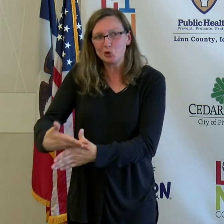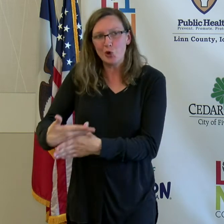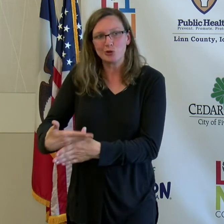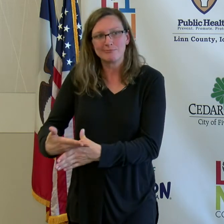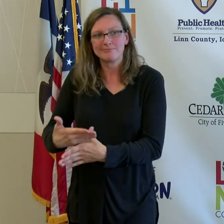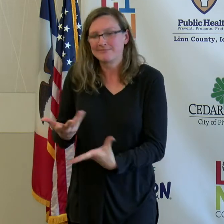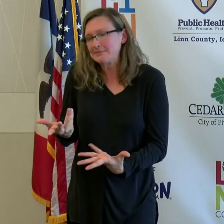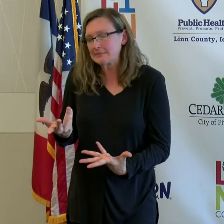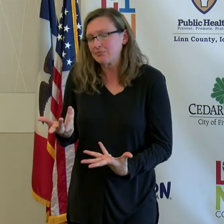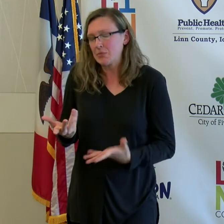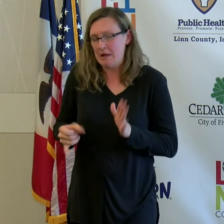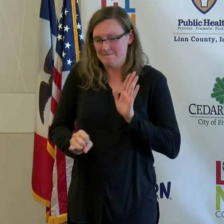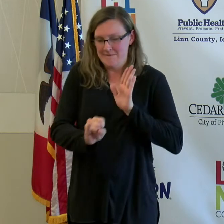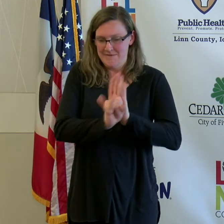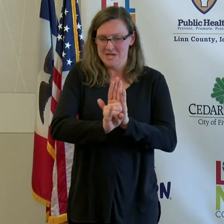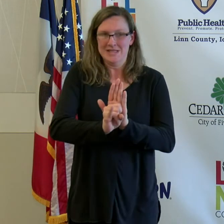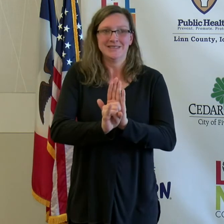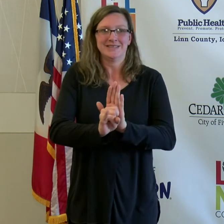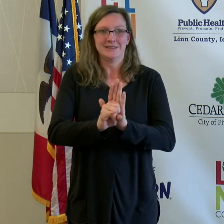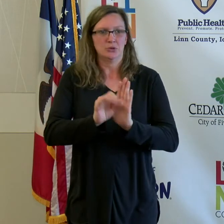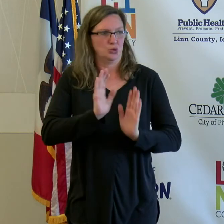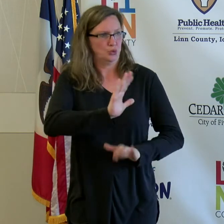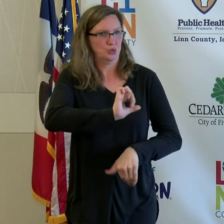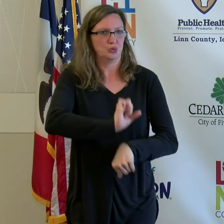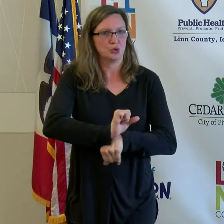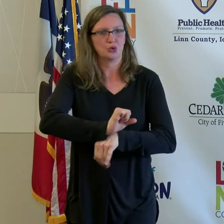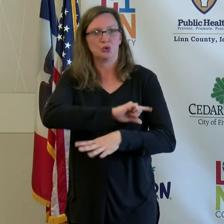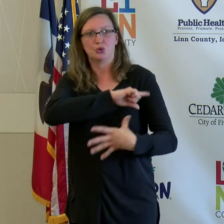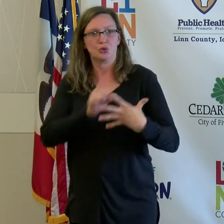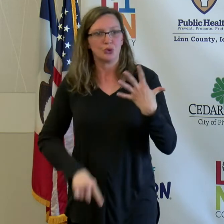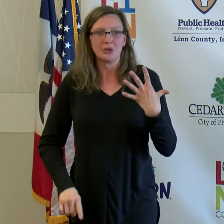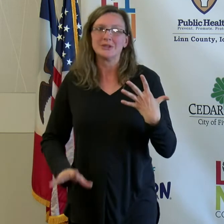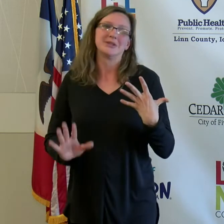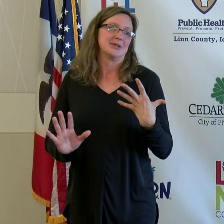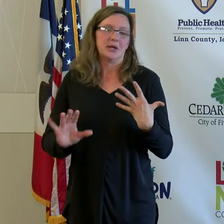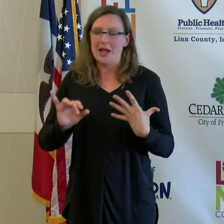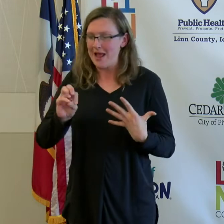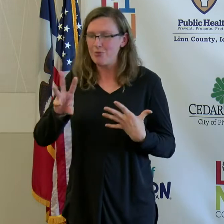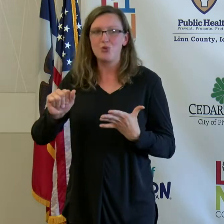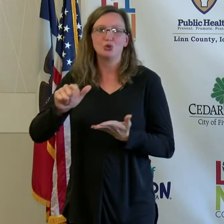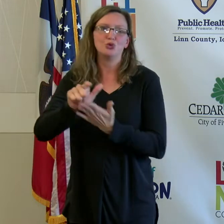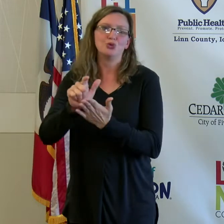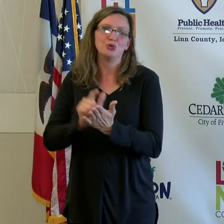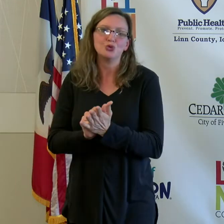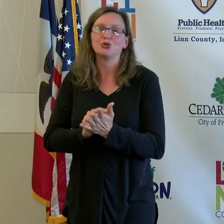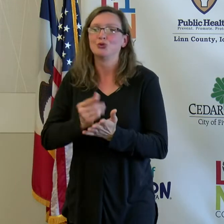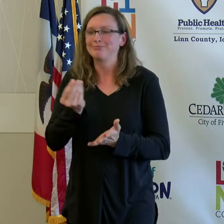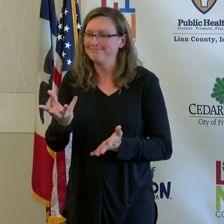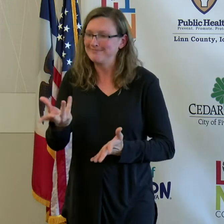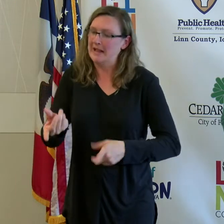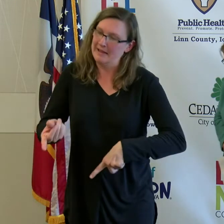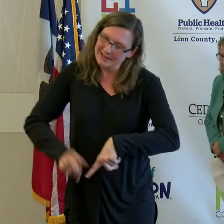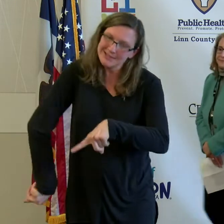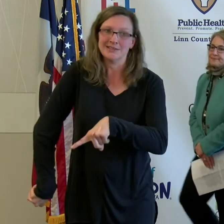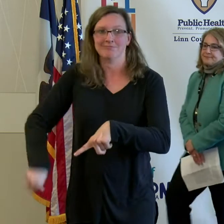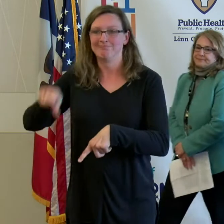asking that, but according to Iowa Code, we cannot release that information. That is confidential. Thank you.